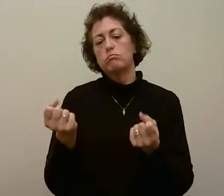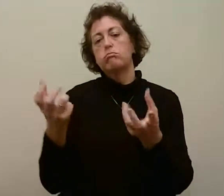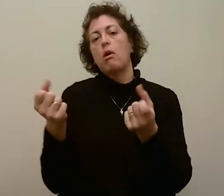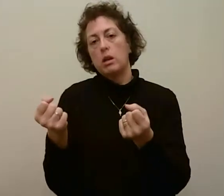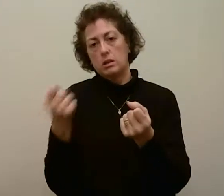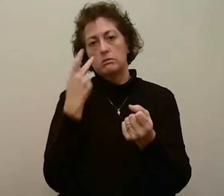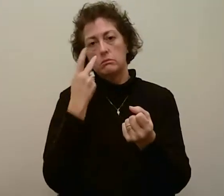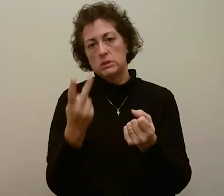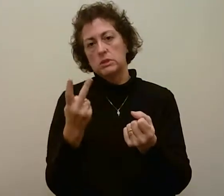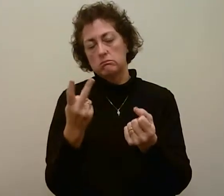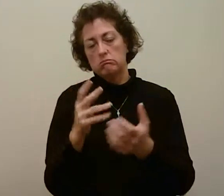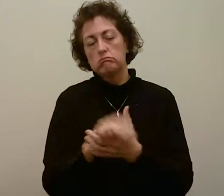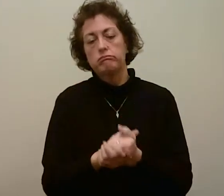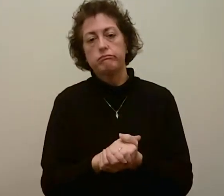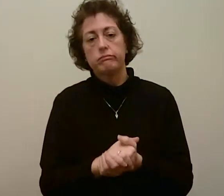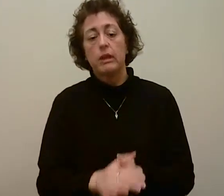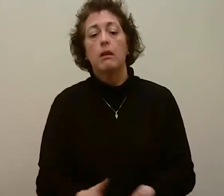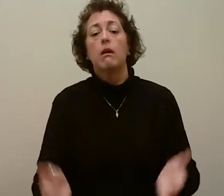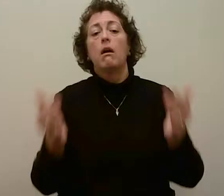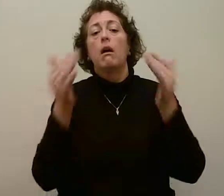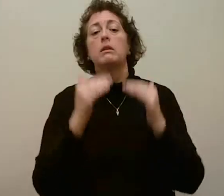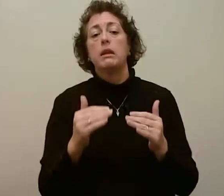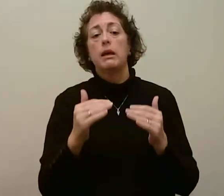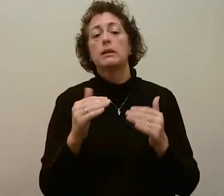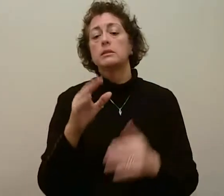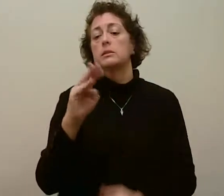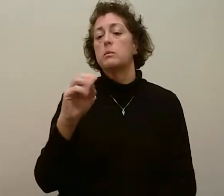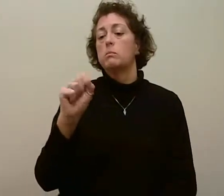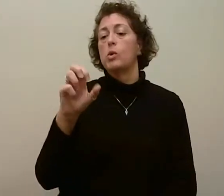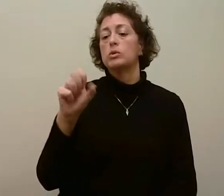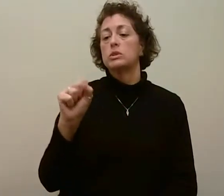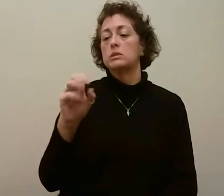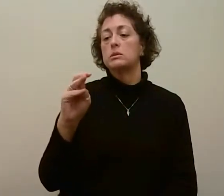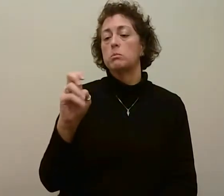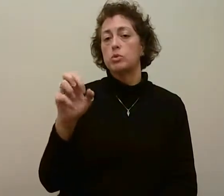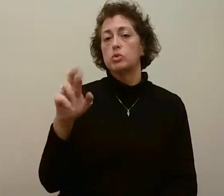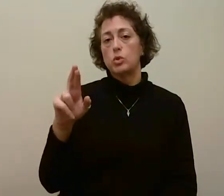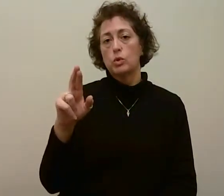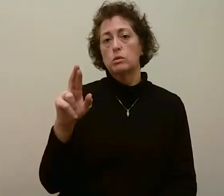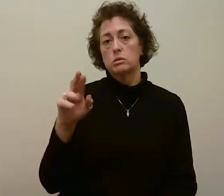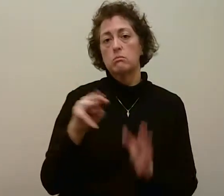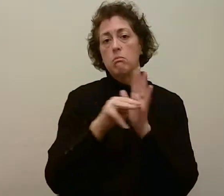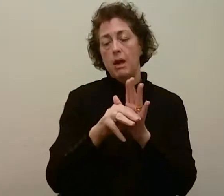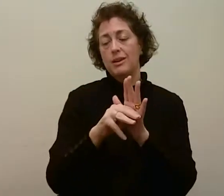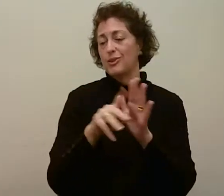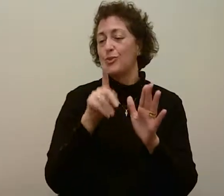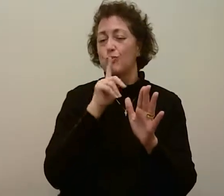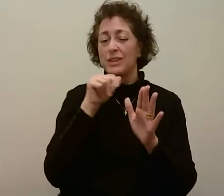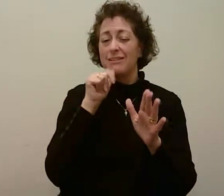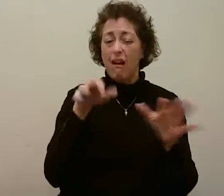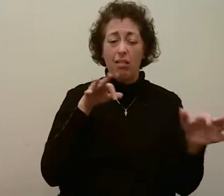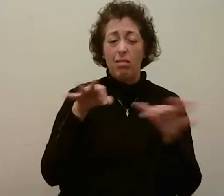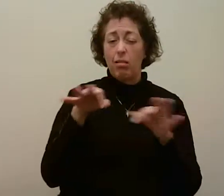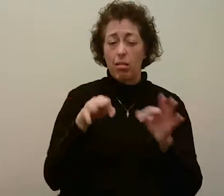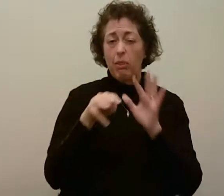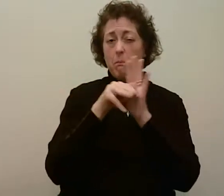is Moses Mercer's model. Really, there's not a real explanation of the model, but just aspects of what